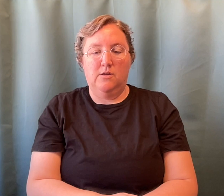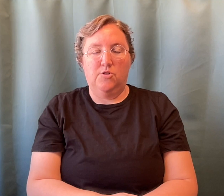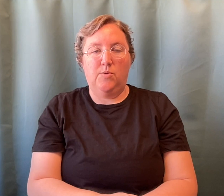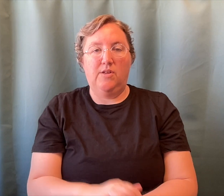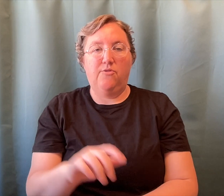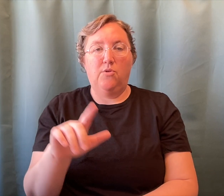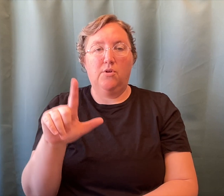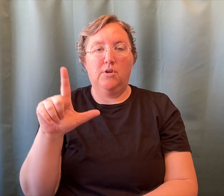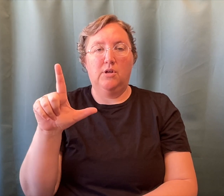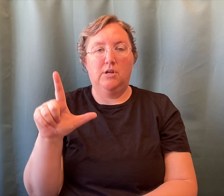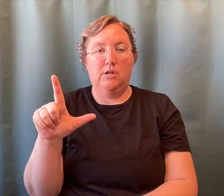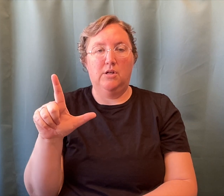24,